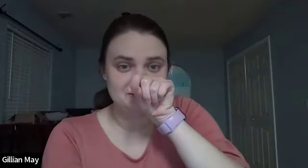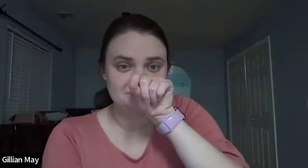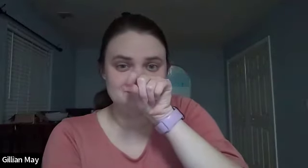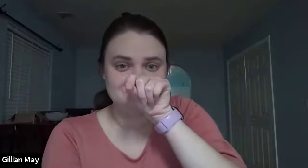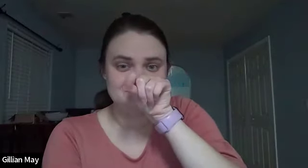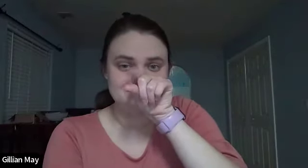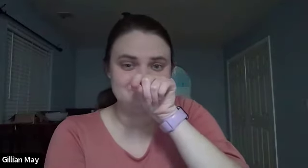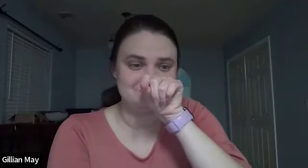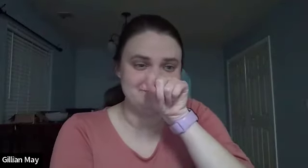bird.